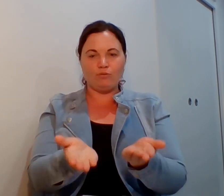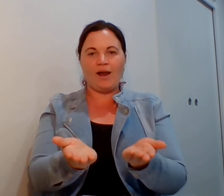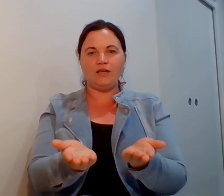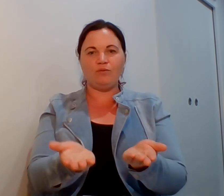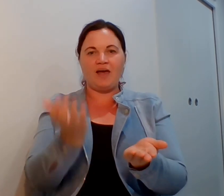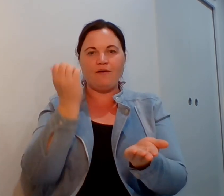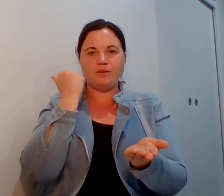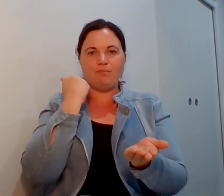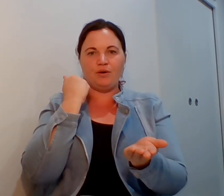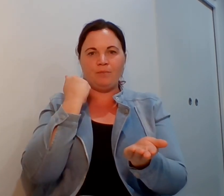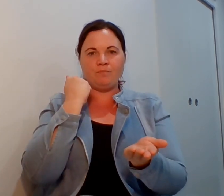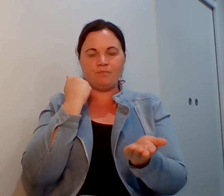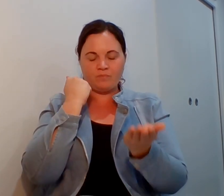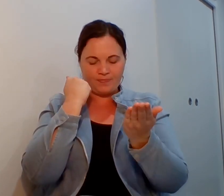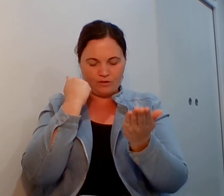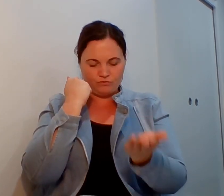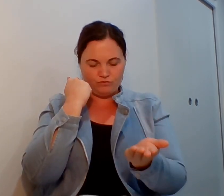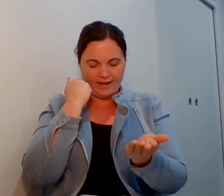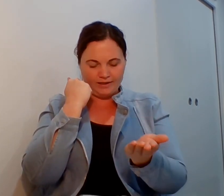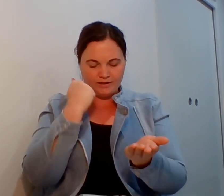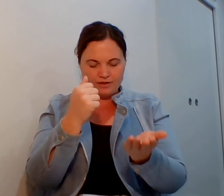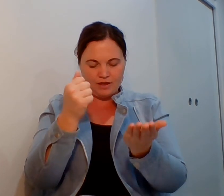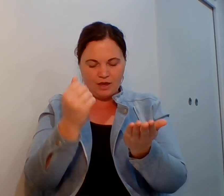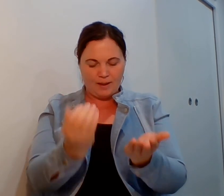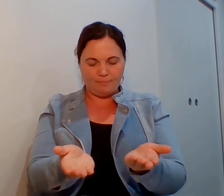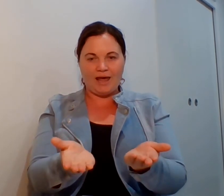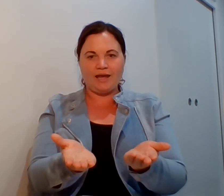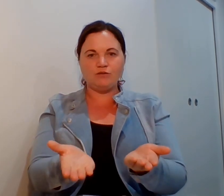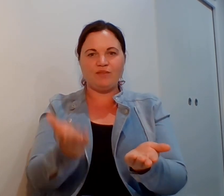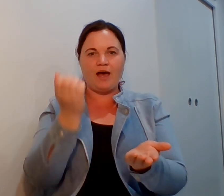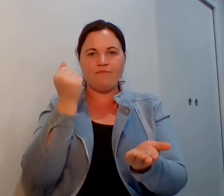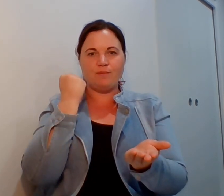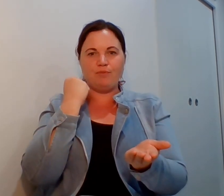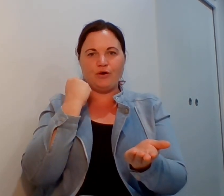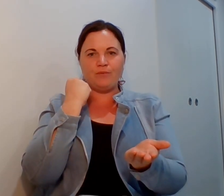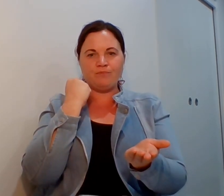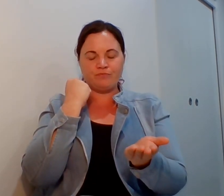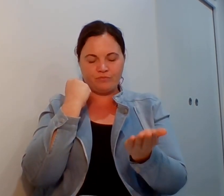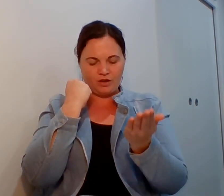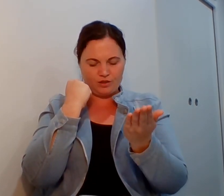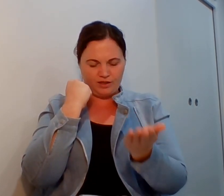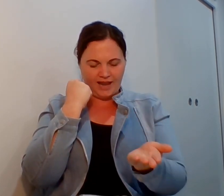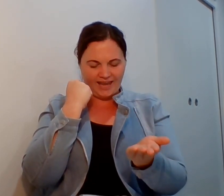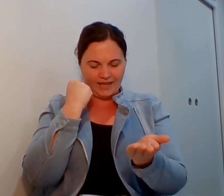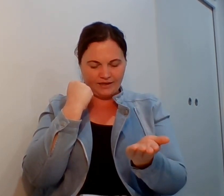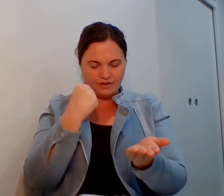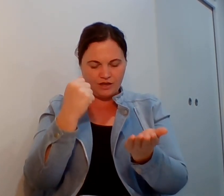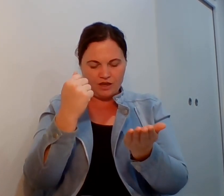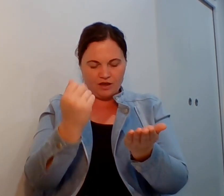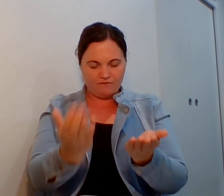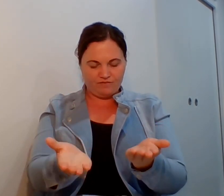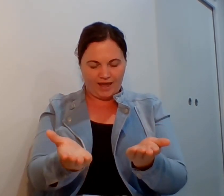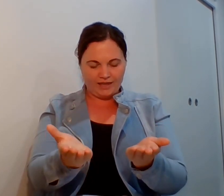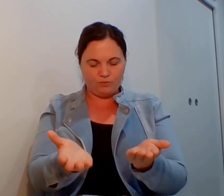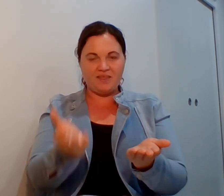Break without the b. Rake. Blade without the b. Laid. Blade. Flake without